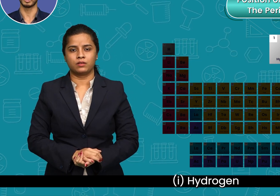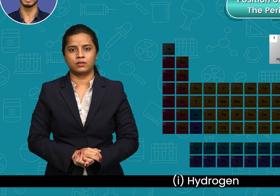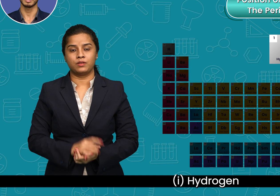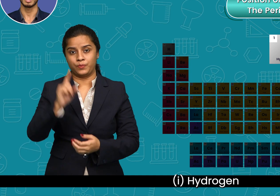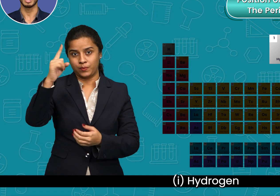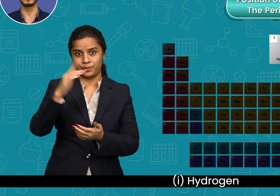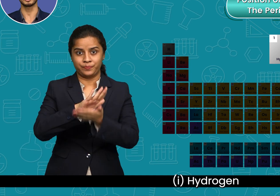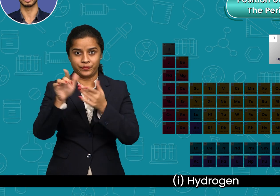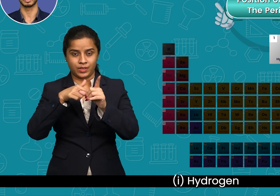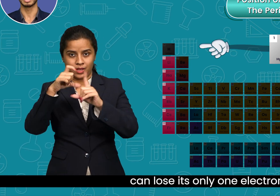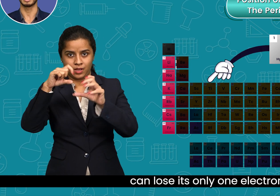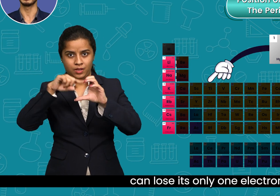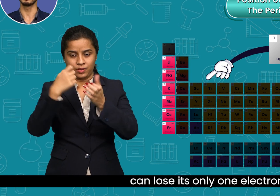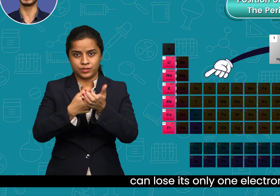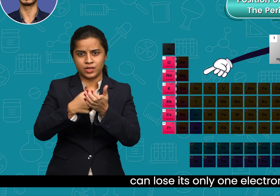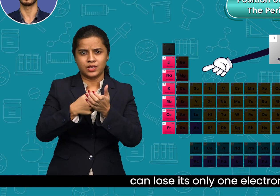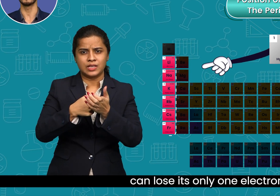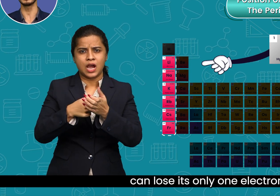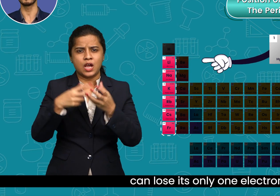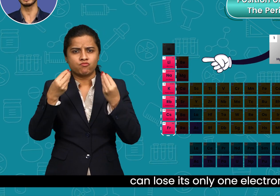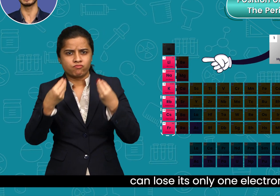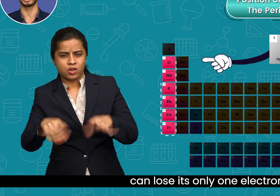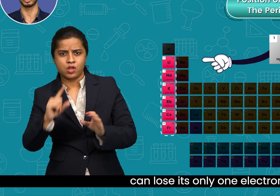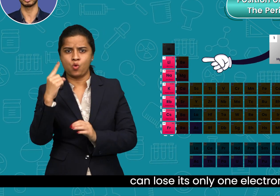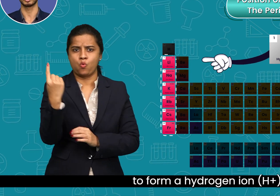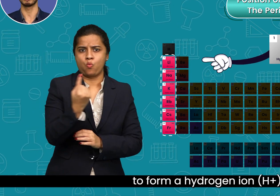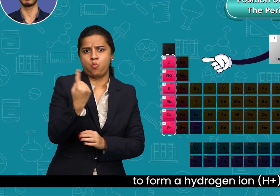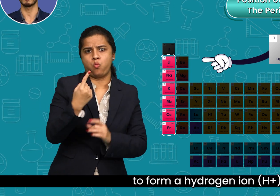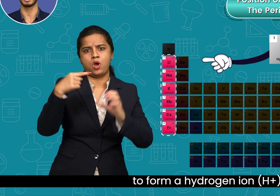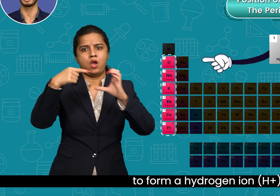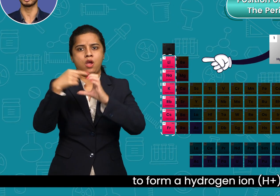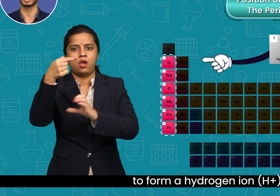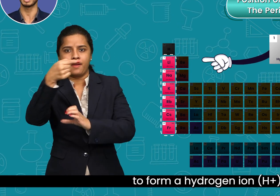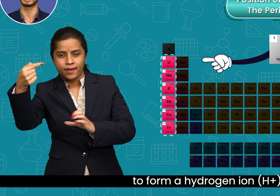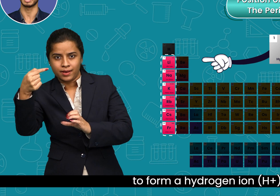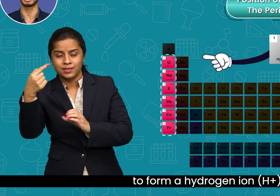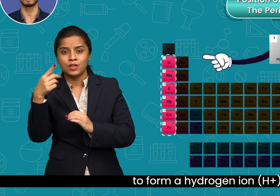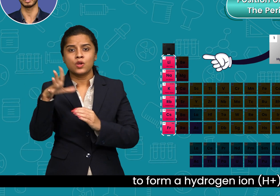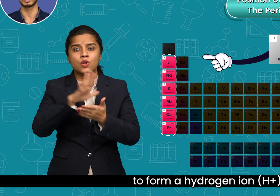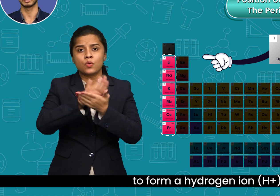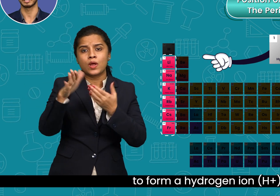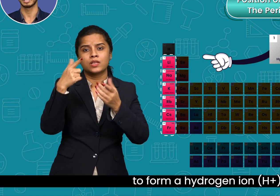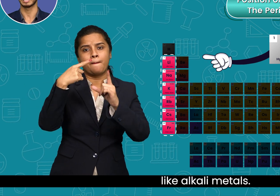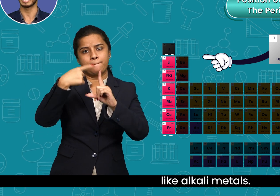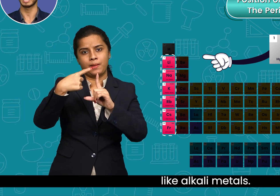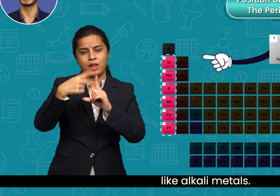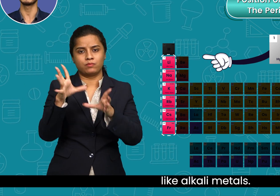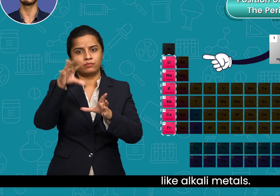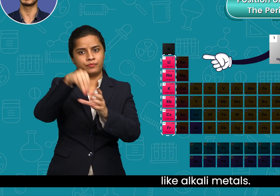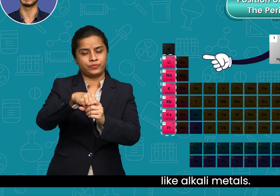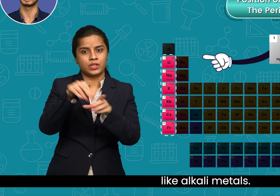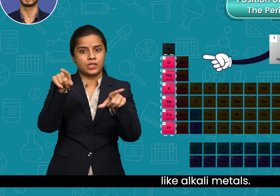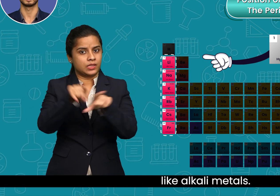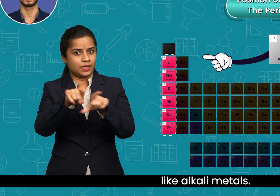Number 1. Hydrogen can lose its only one electron to form a hydrogen ion H+, like